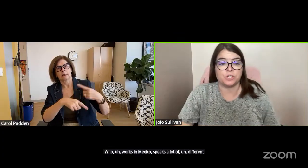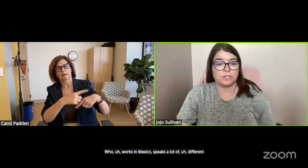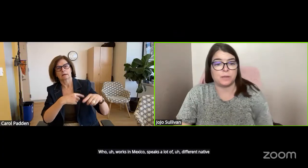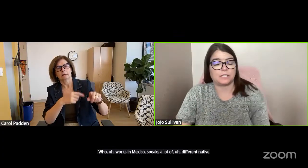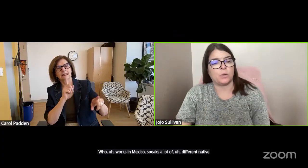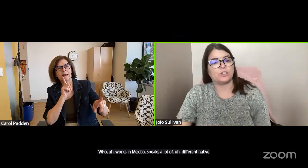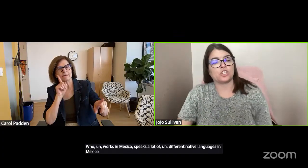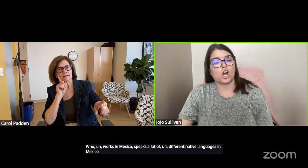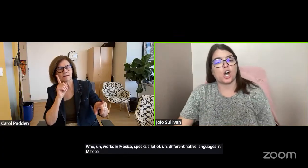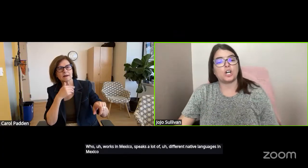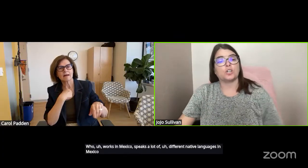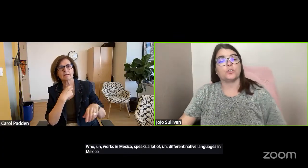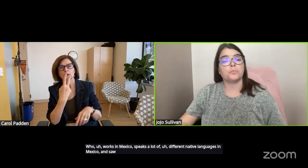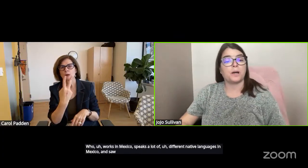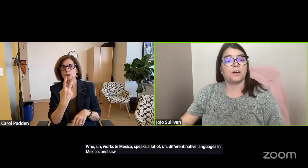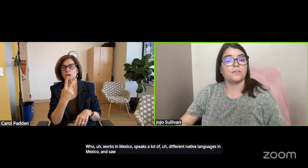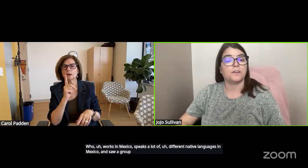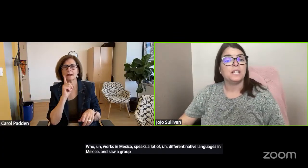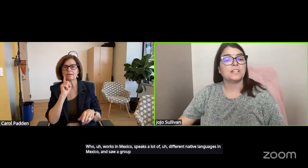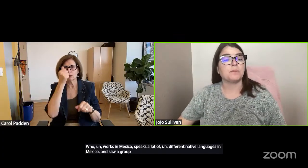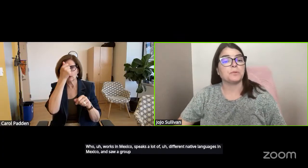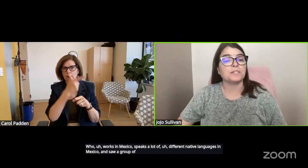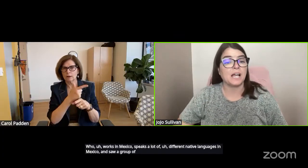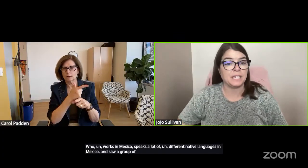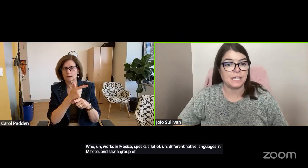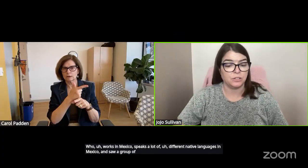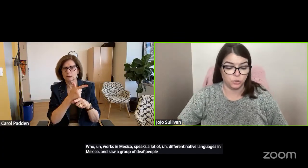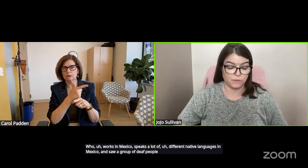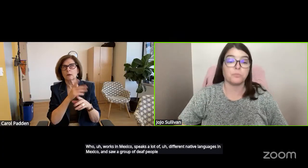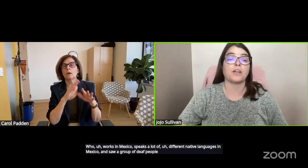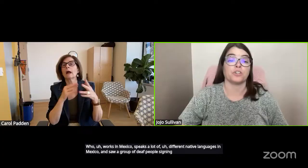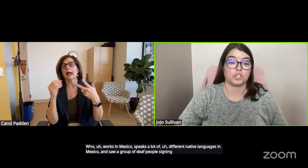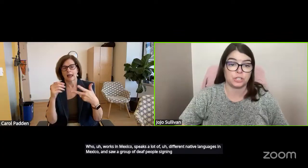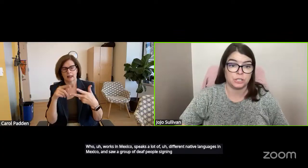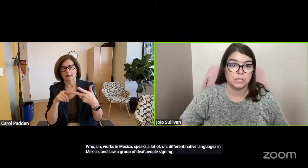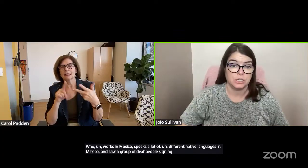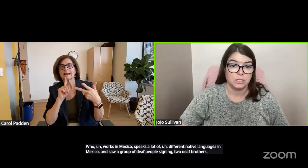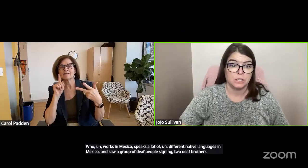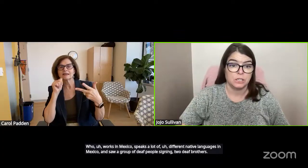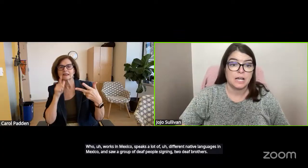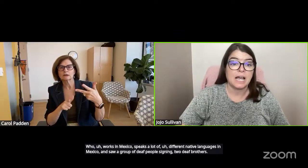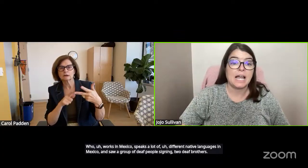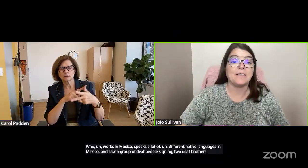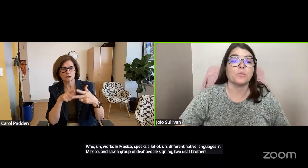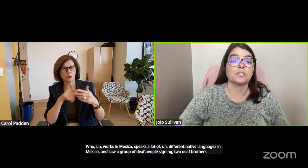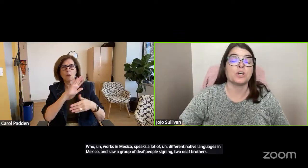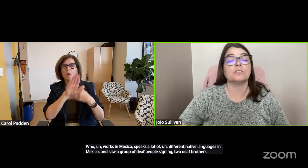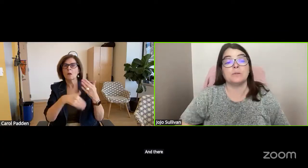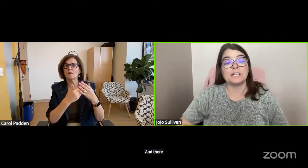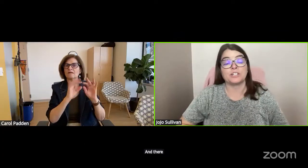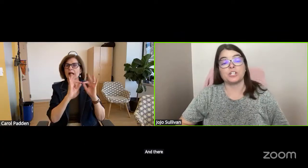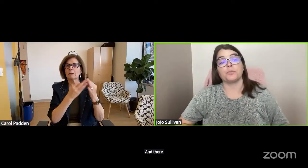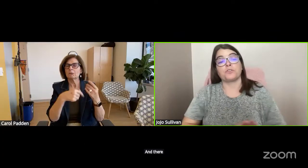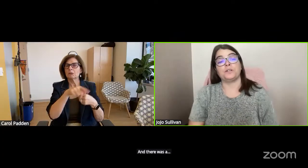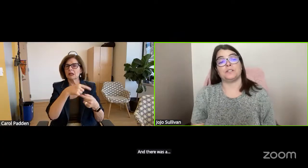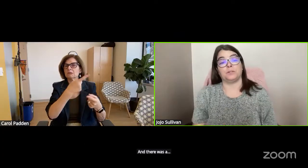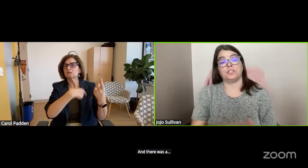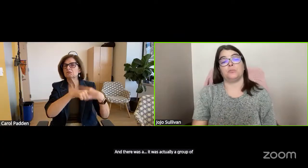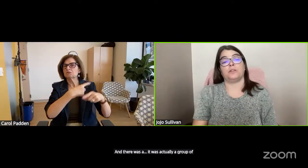in Mexico, and saw a group of deaf people signing, 2 deaf brothers. And there was actually a group of 3 siblings, 2 brothers and